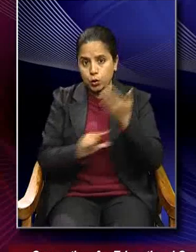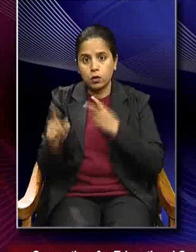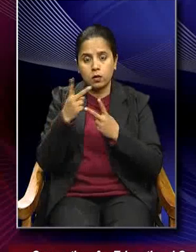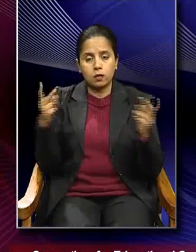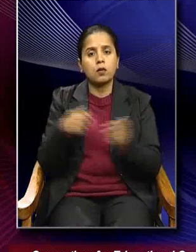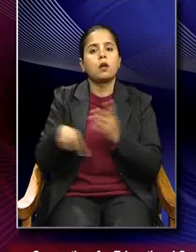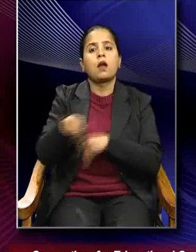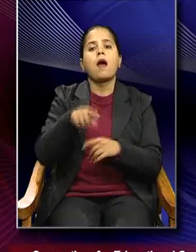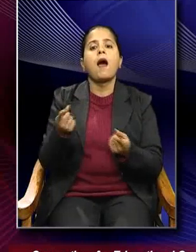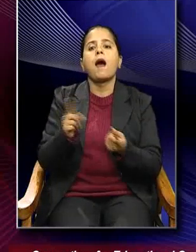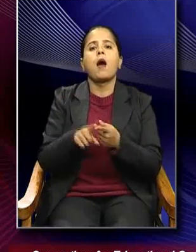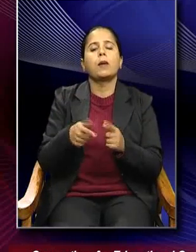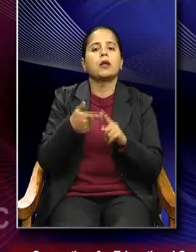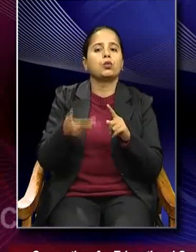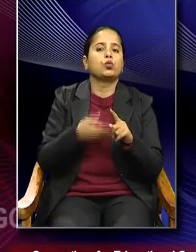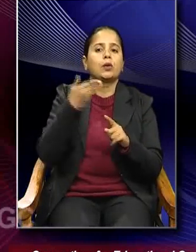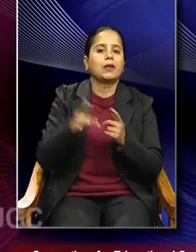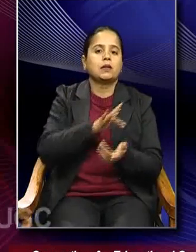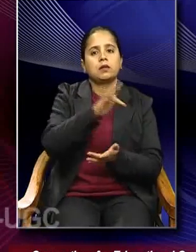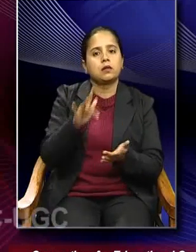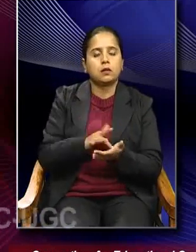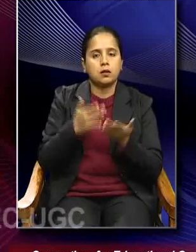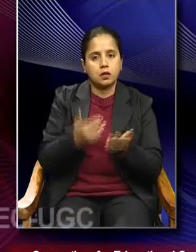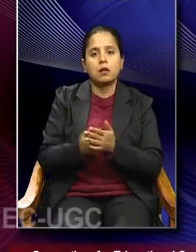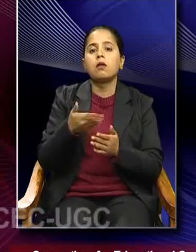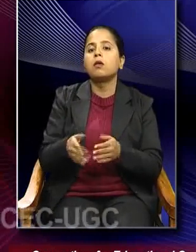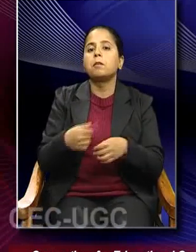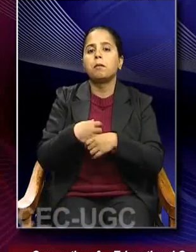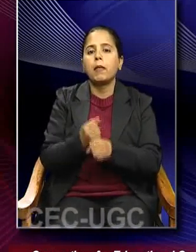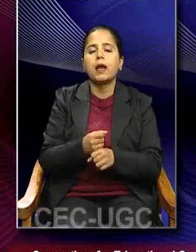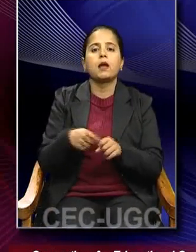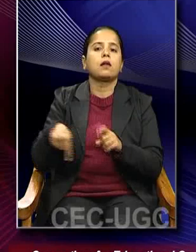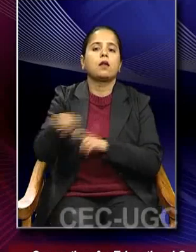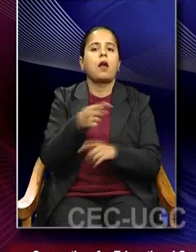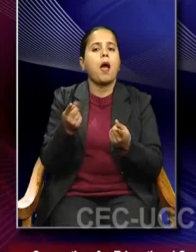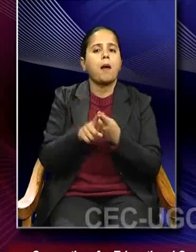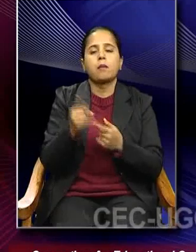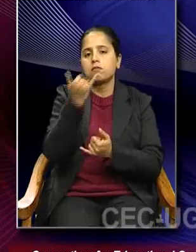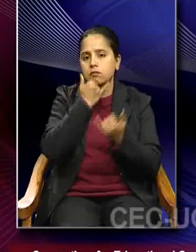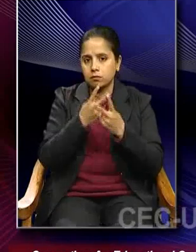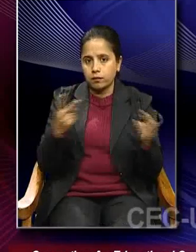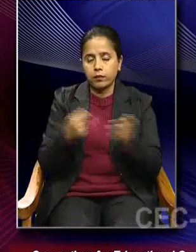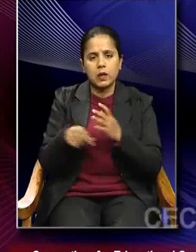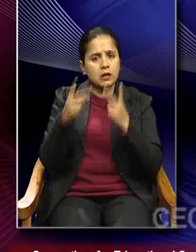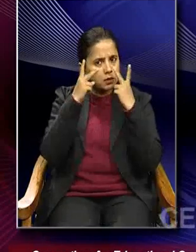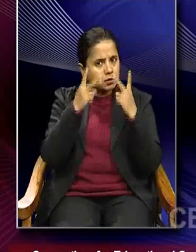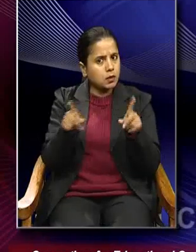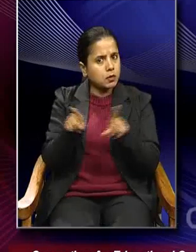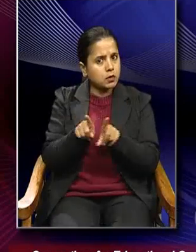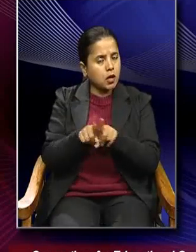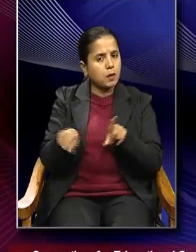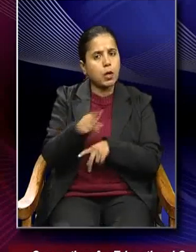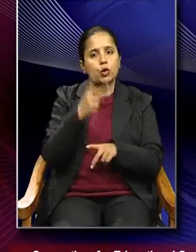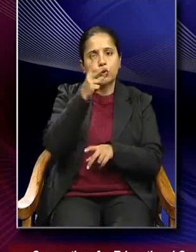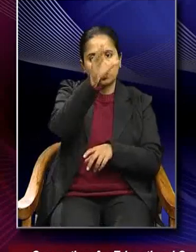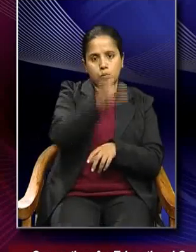it becomes a training center that produces pollster. So he is kind of looking into these two